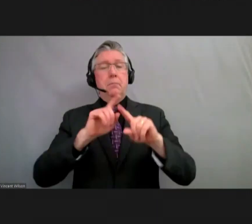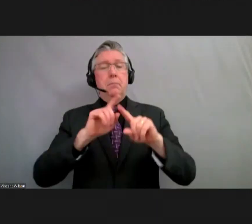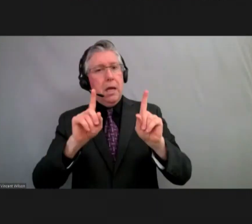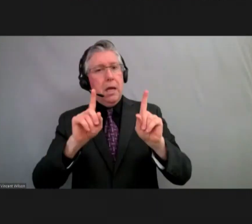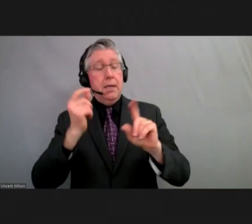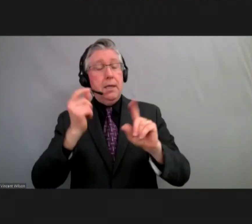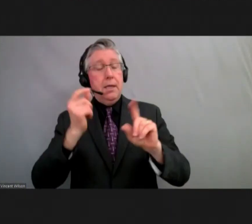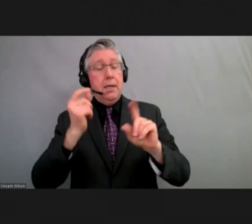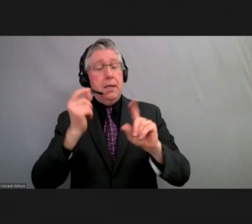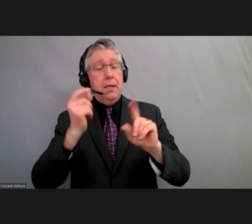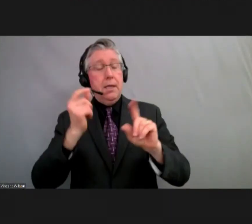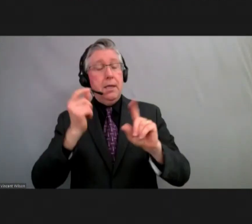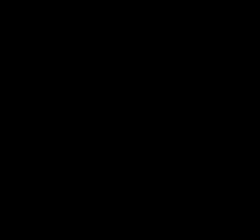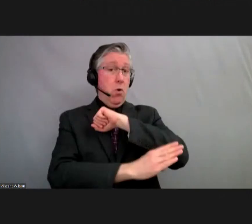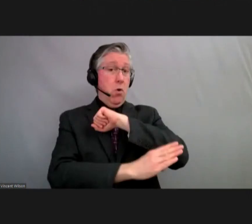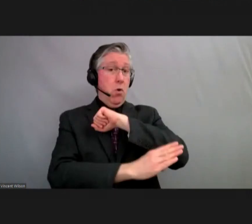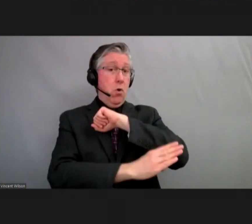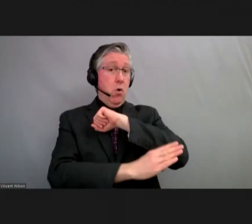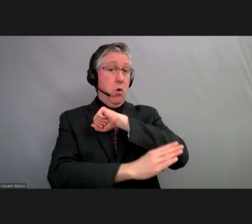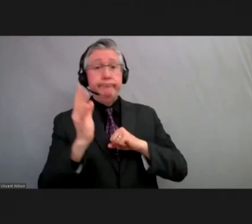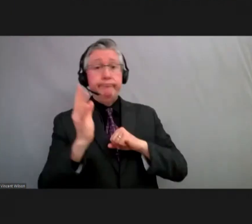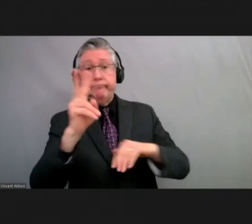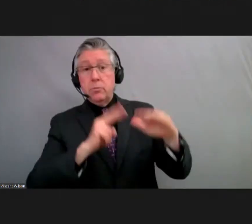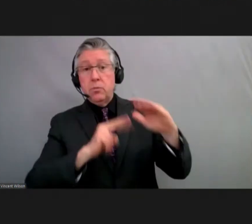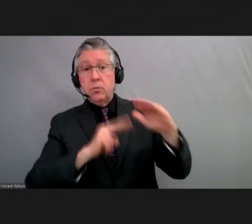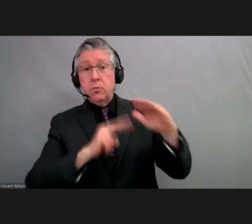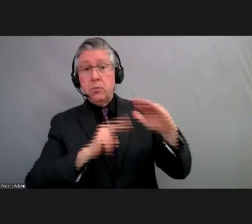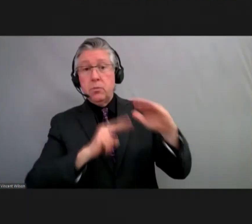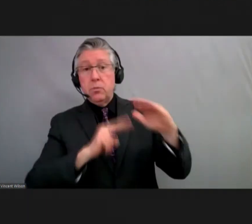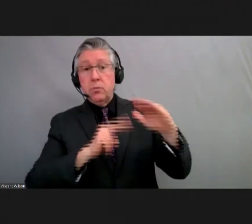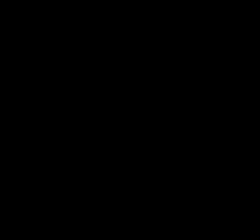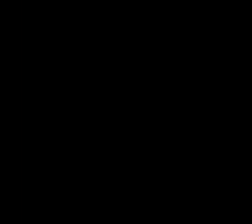to look like every time we